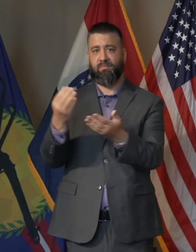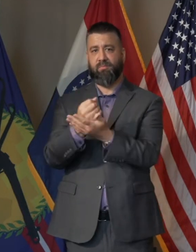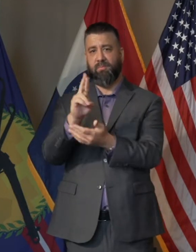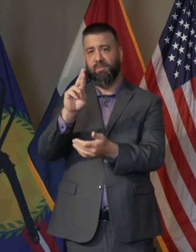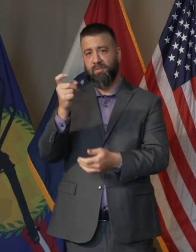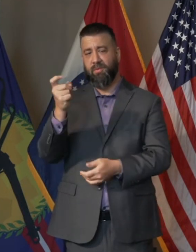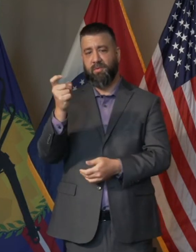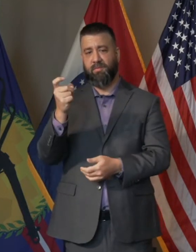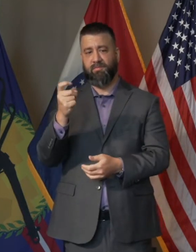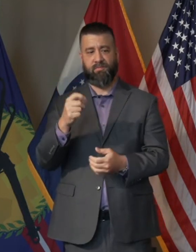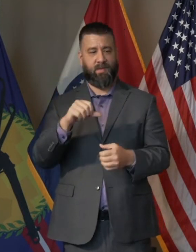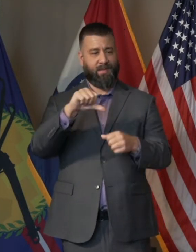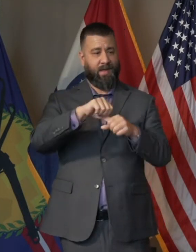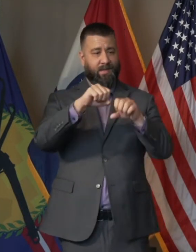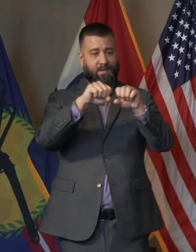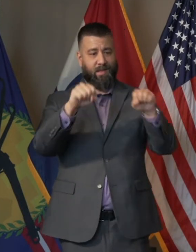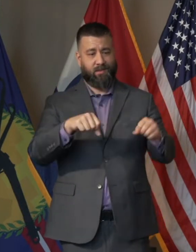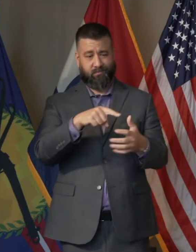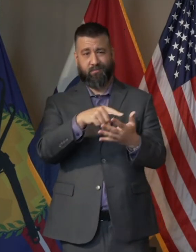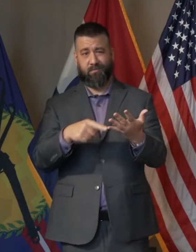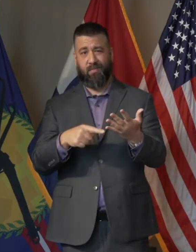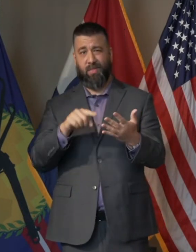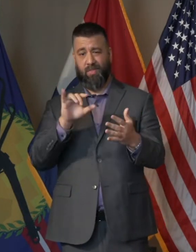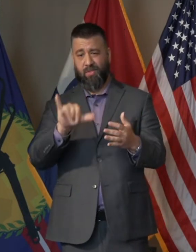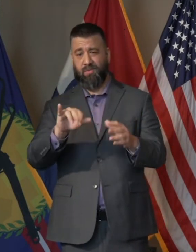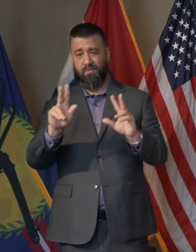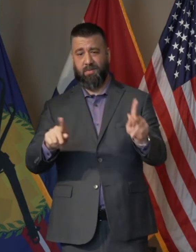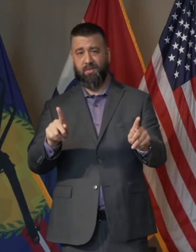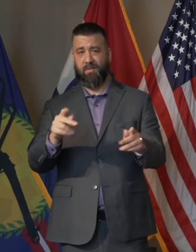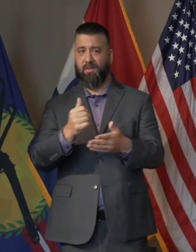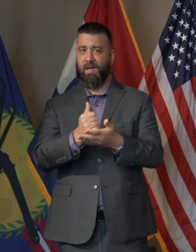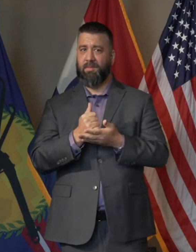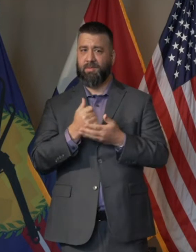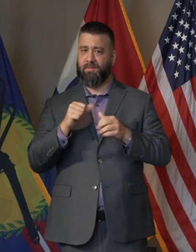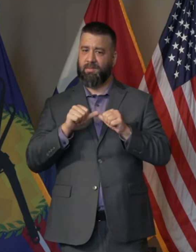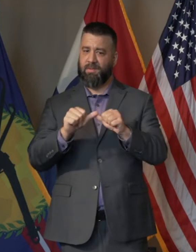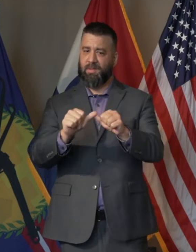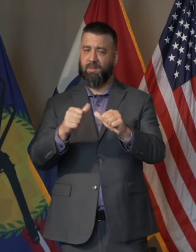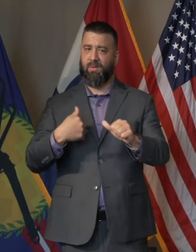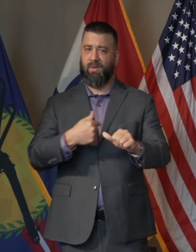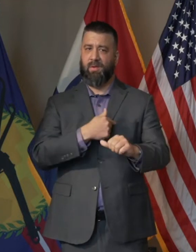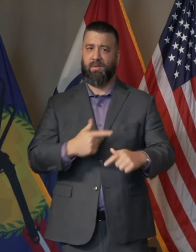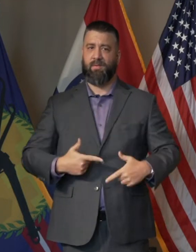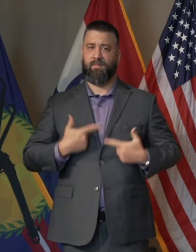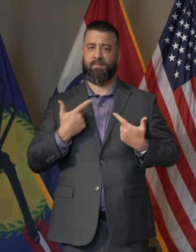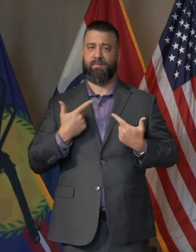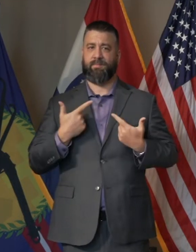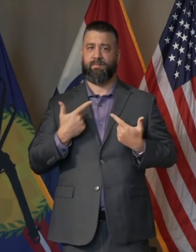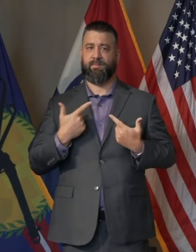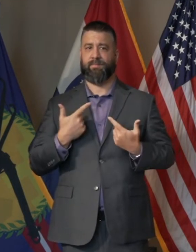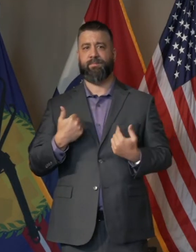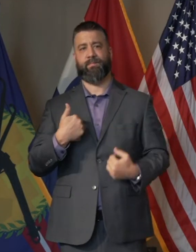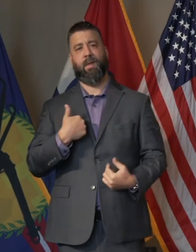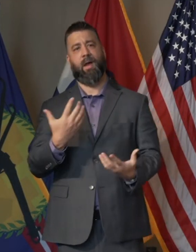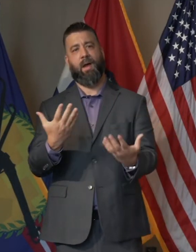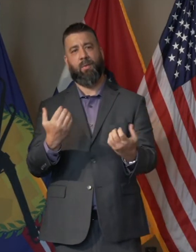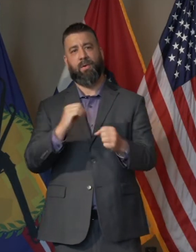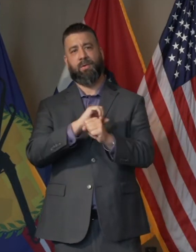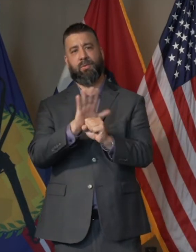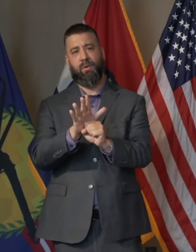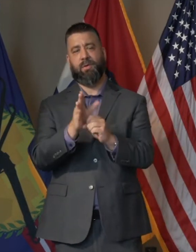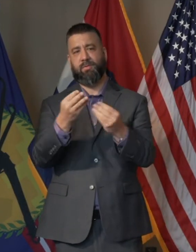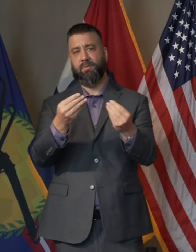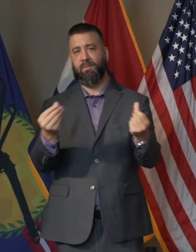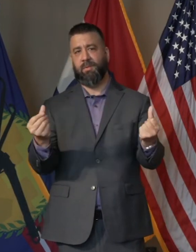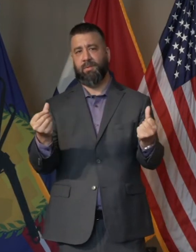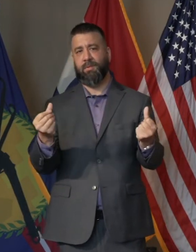to be able to try and go on with our lives as much as possible. I too would like this to go away, but it's not going to happen